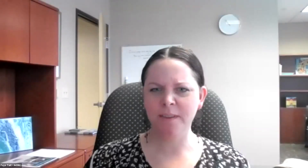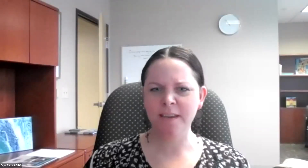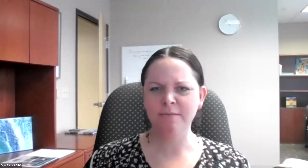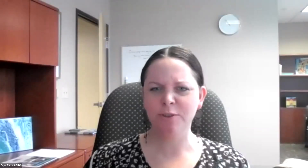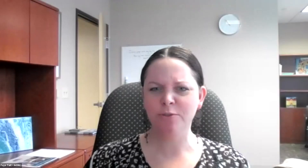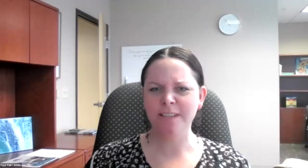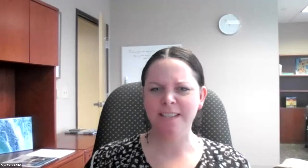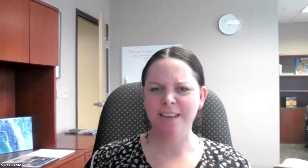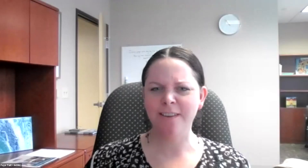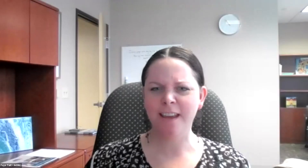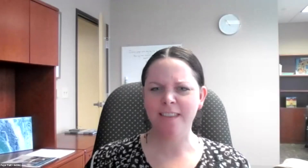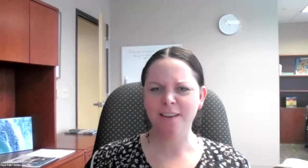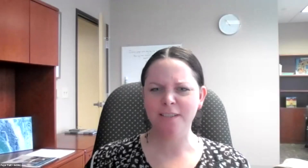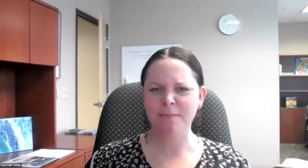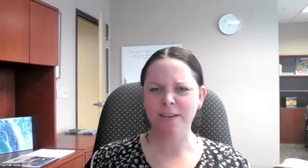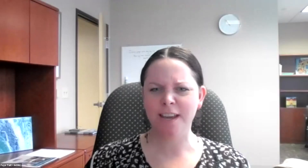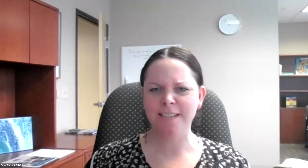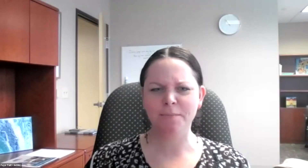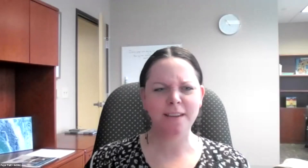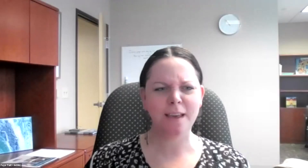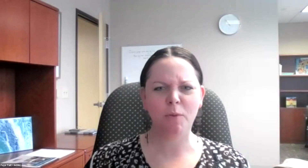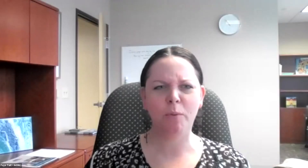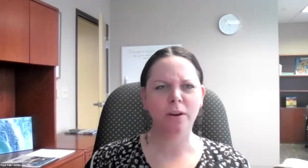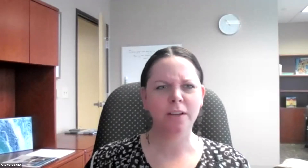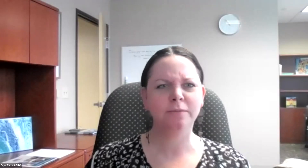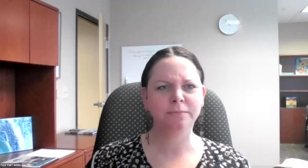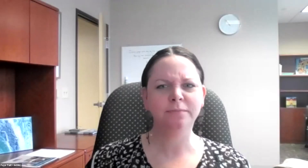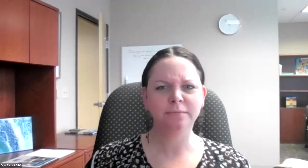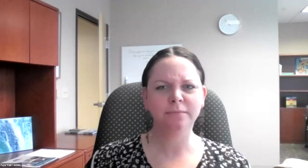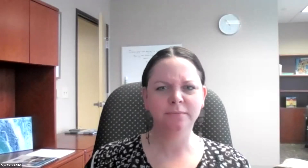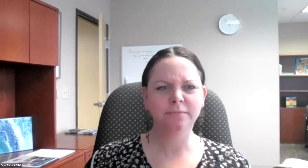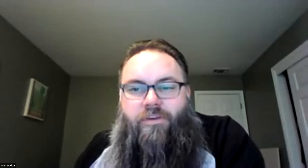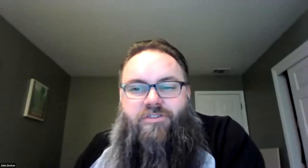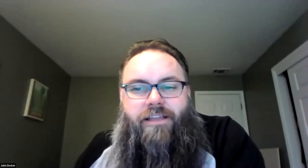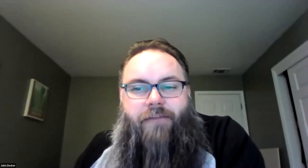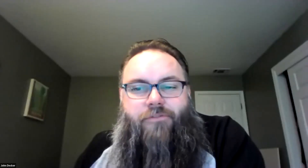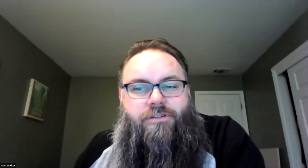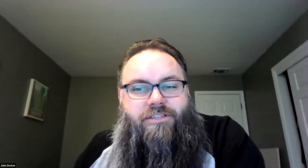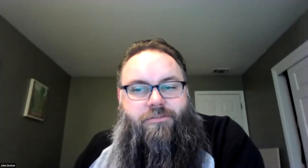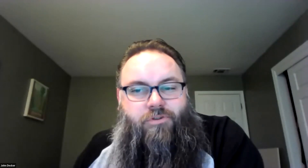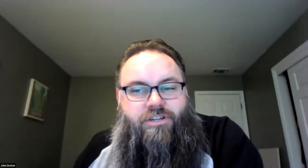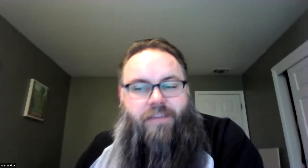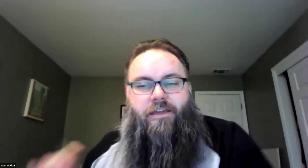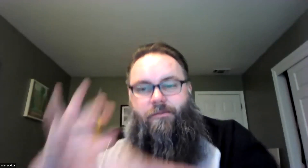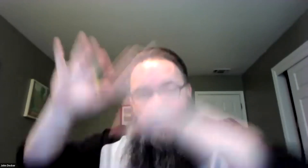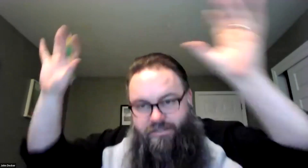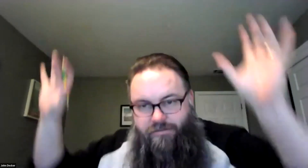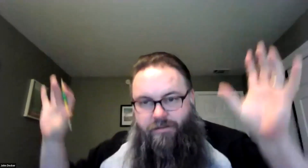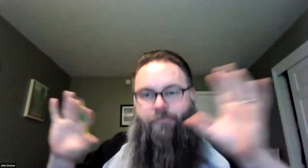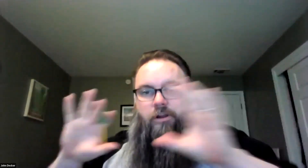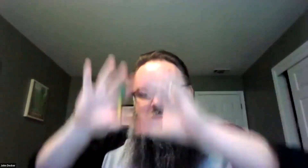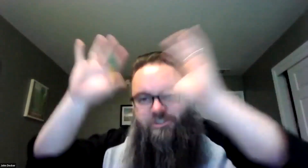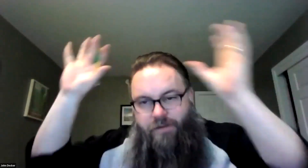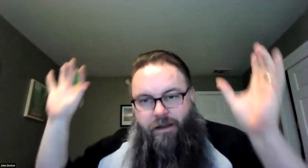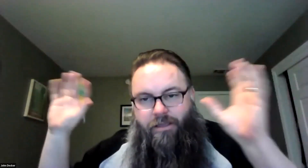230 something, 237, I think last time I checked, something in that ballpark. And we certainly have good distribution, I think, amongst